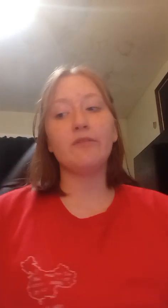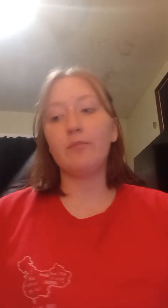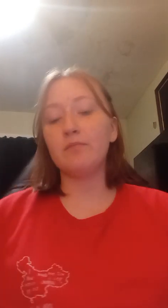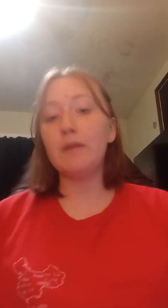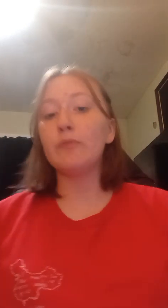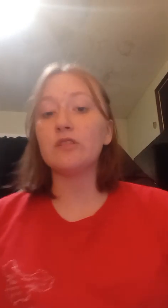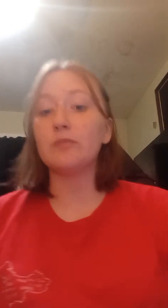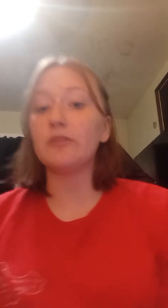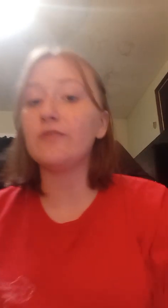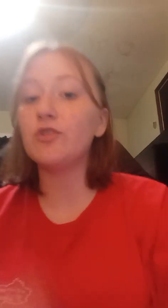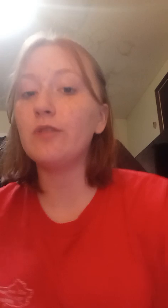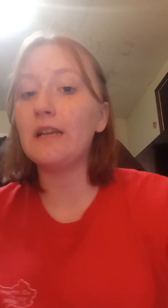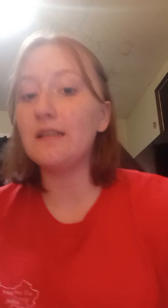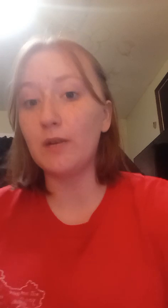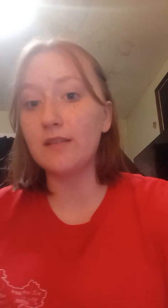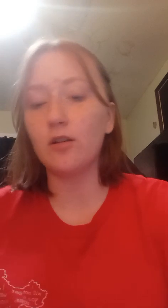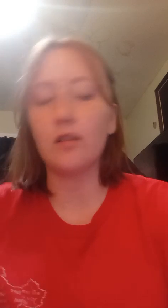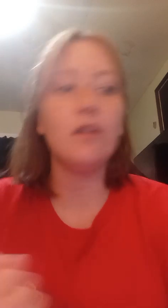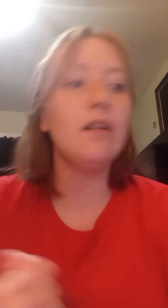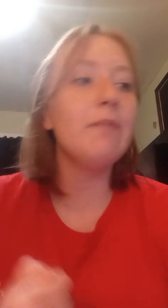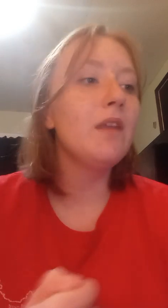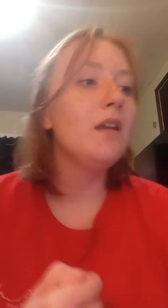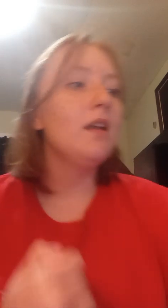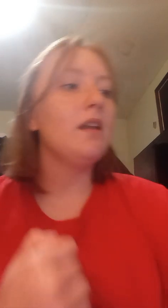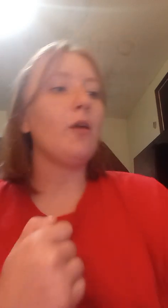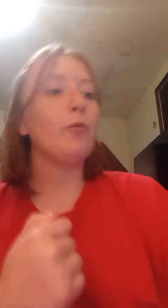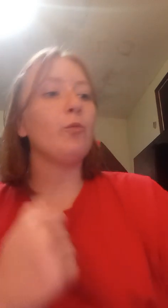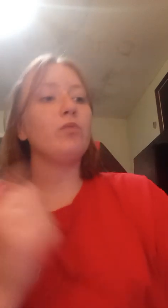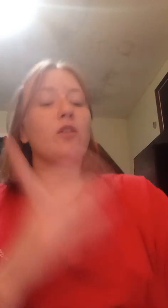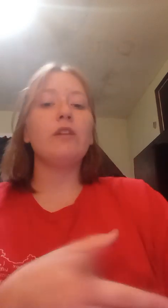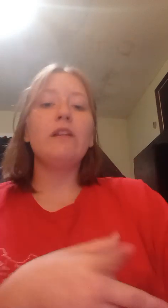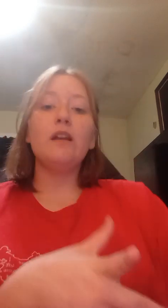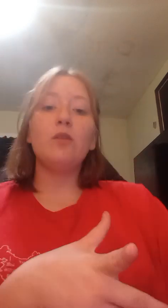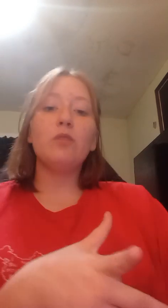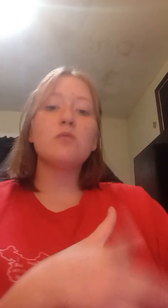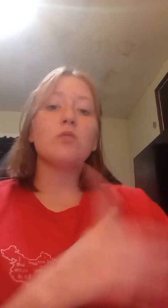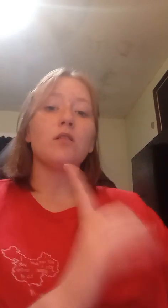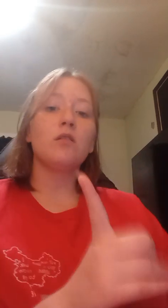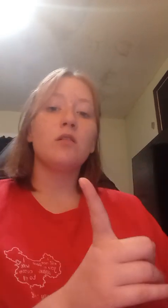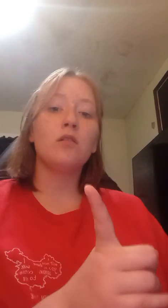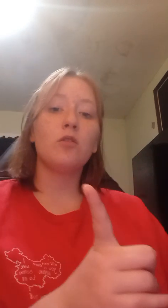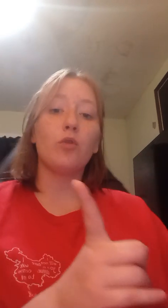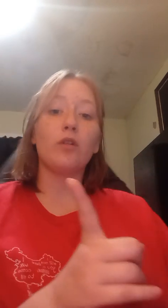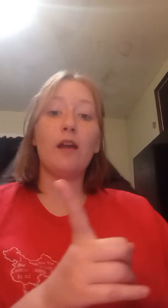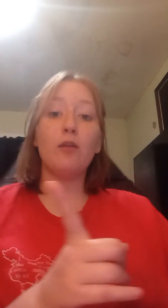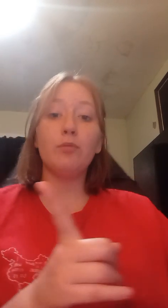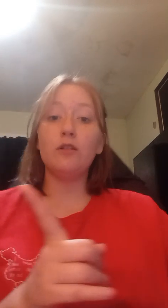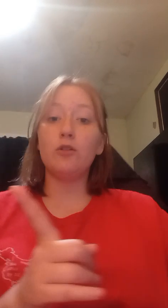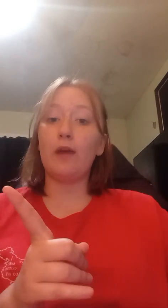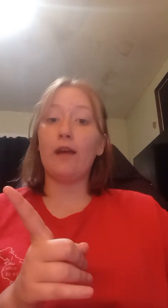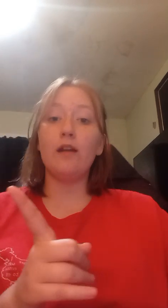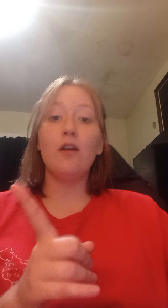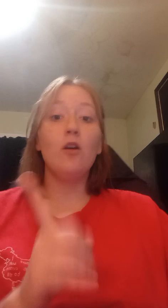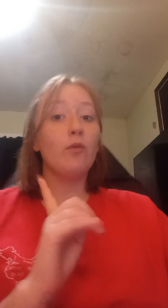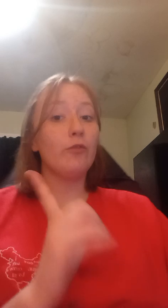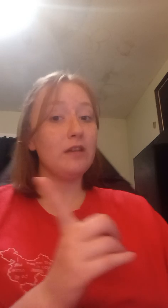people still believe true, hence why it's called a theory. Now, the three leading ones were Gordon Allport, who had 4,000